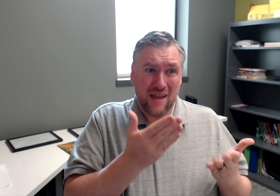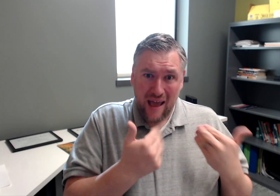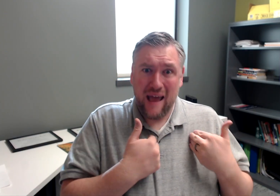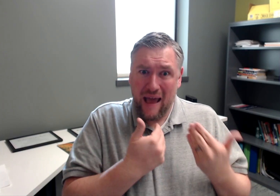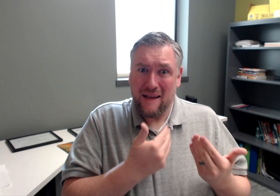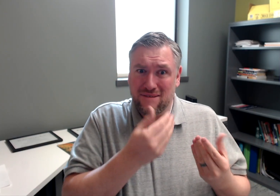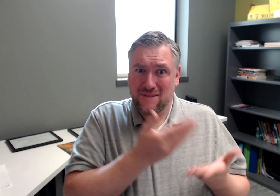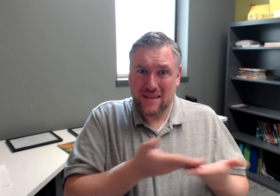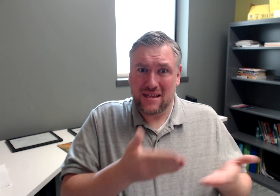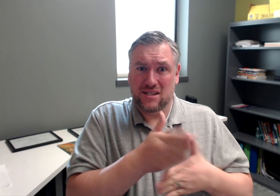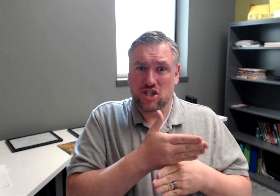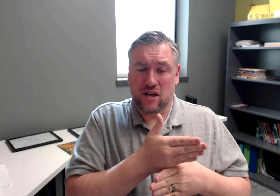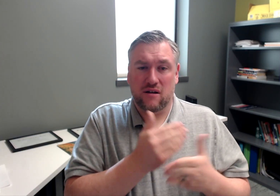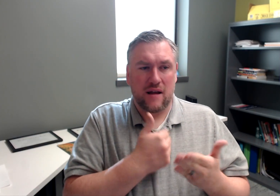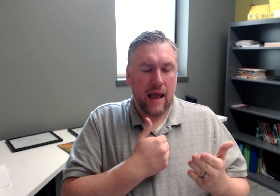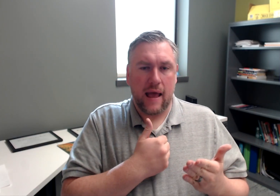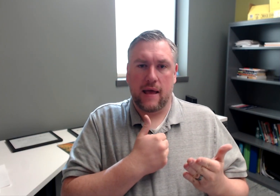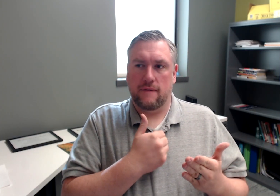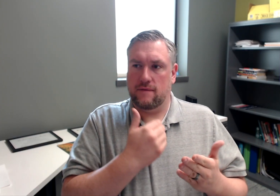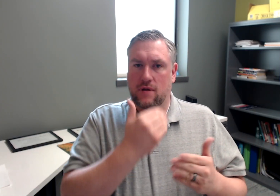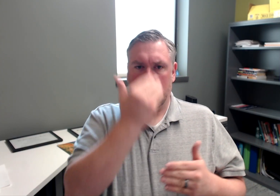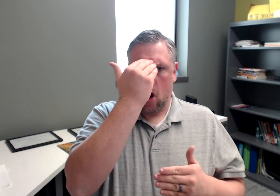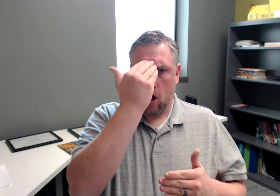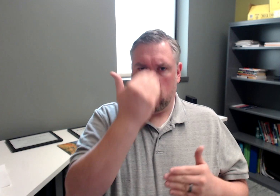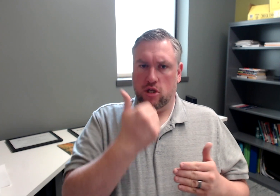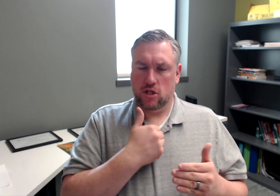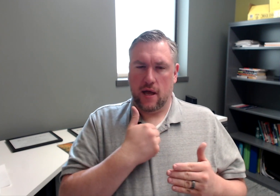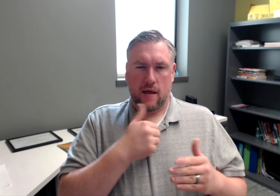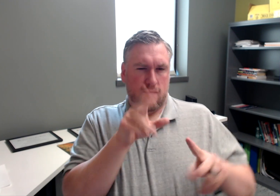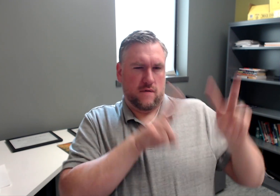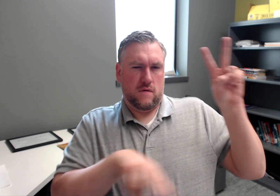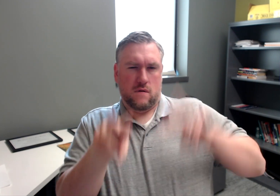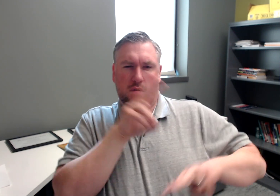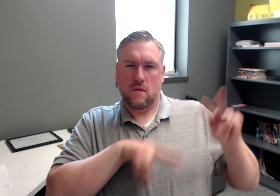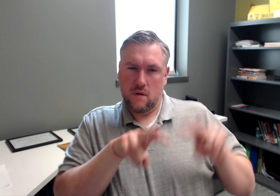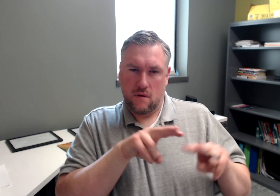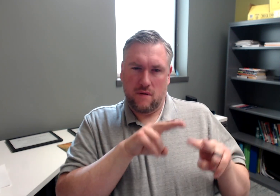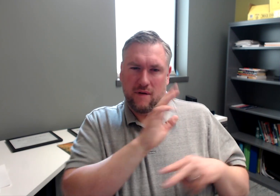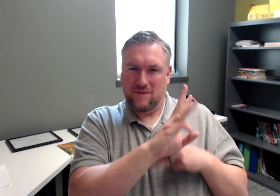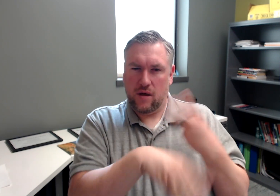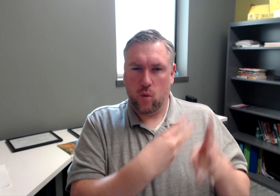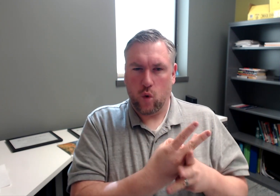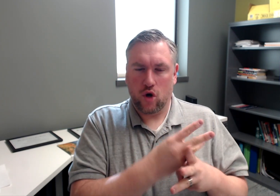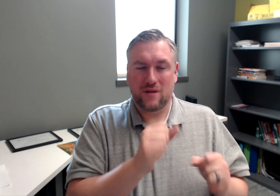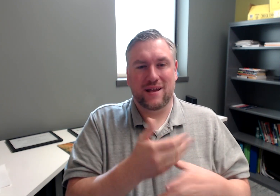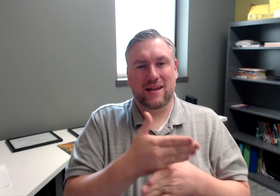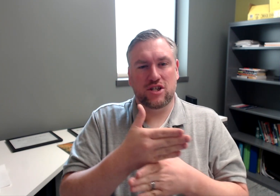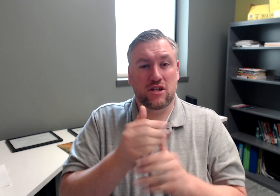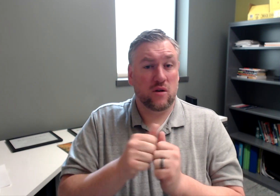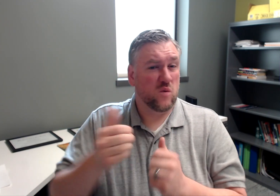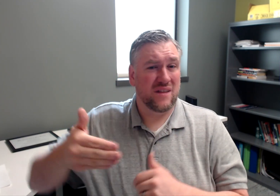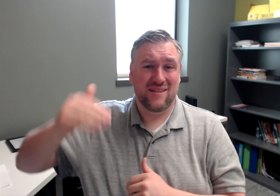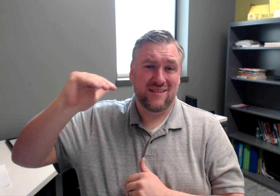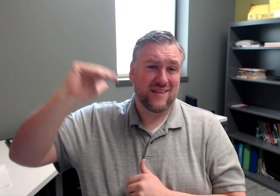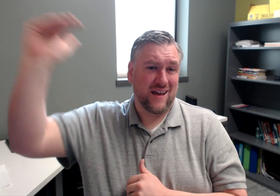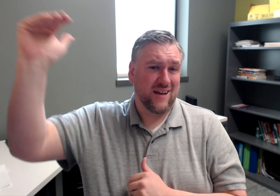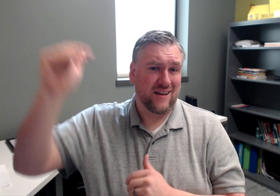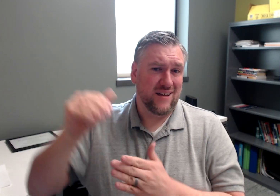low student has knowledge, has things worth sharing, has their worldview that they can share with the